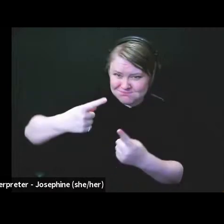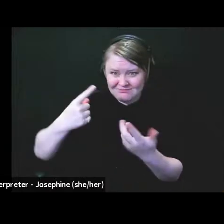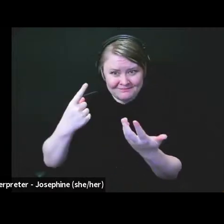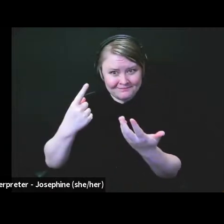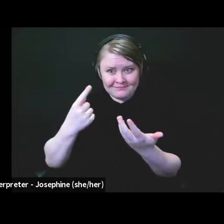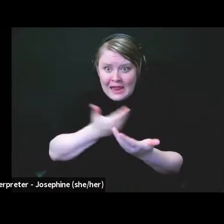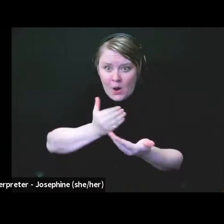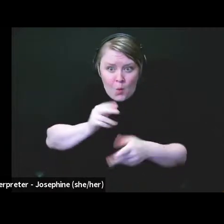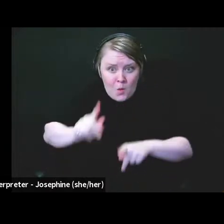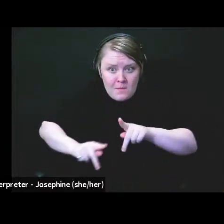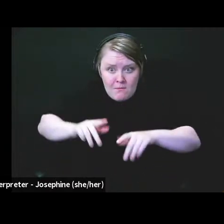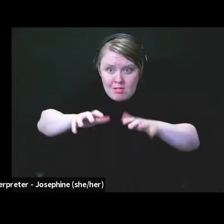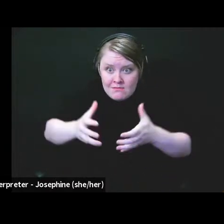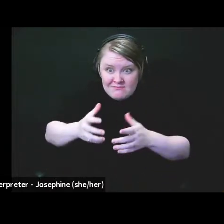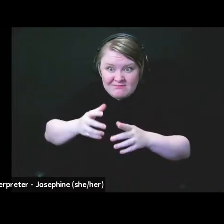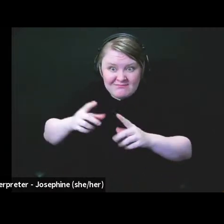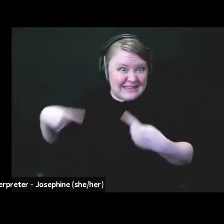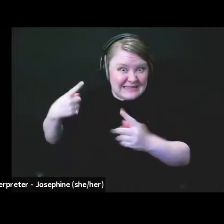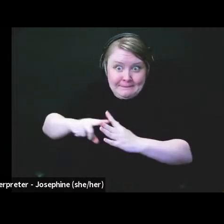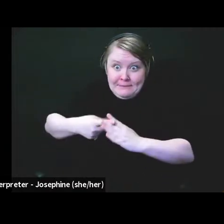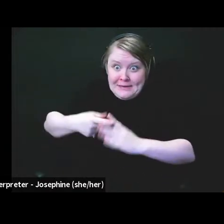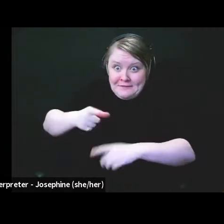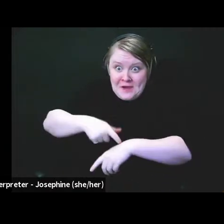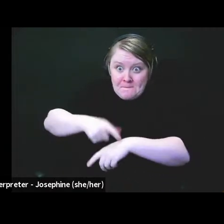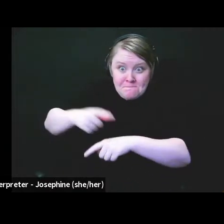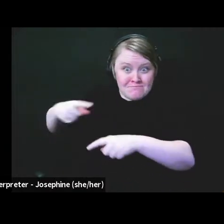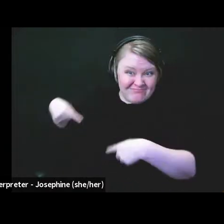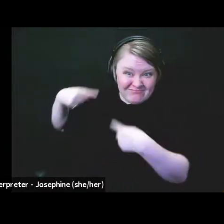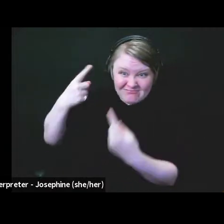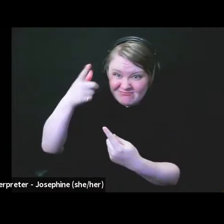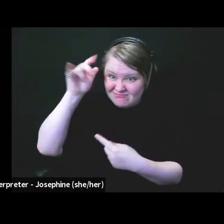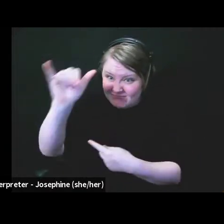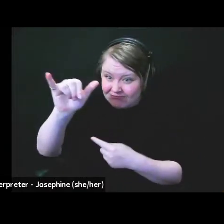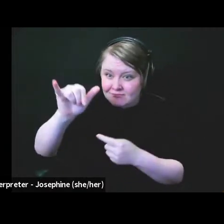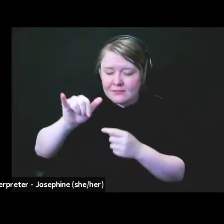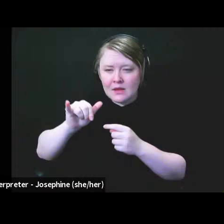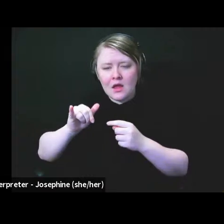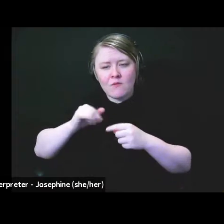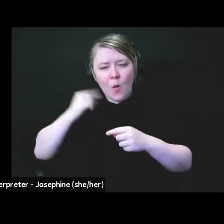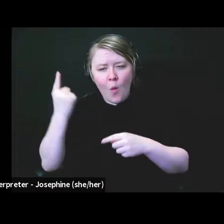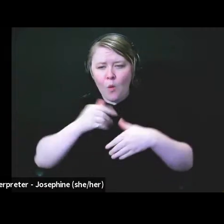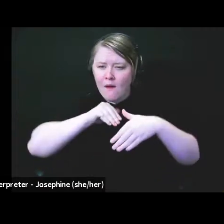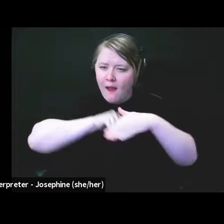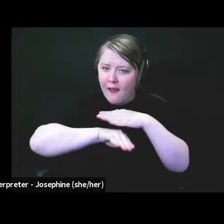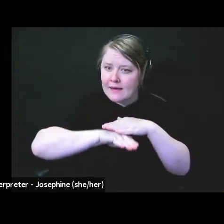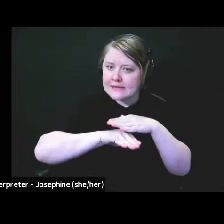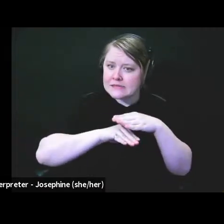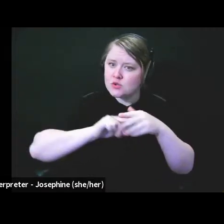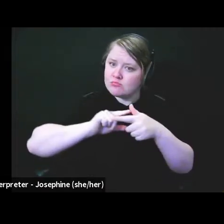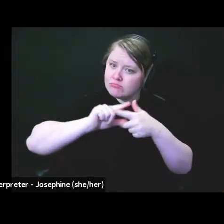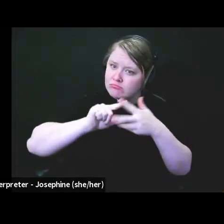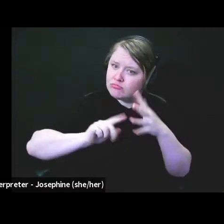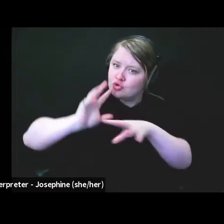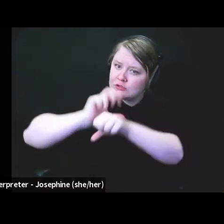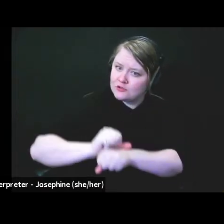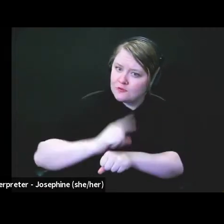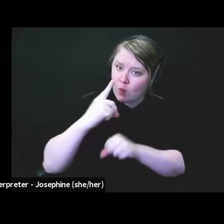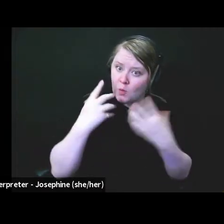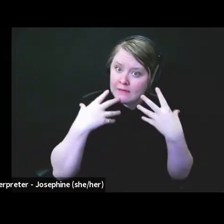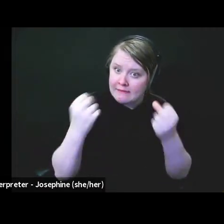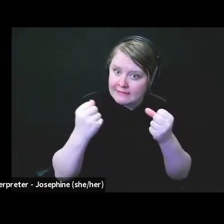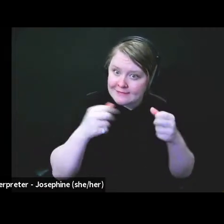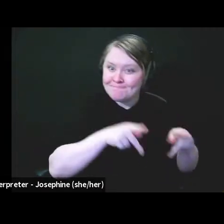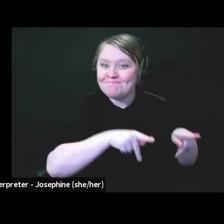peoples, since the beginning of time, have always had access to these traditions for healing alongside